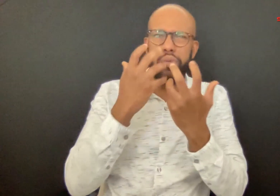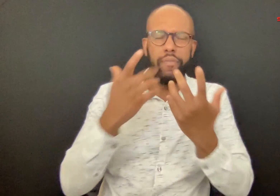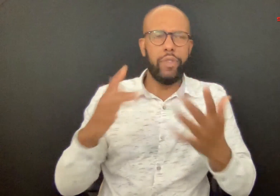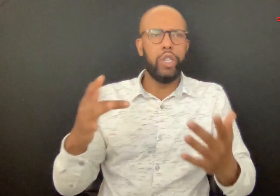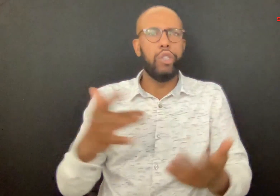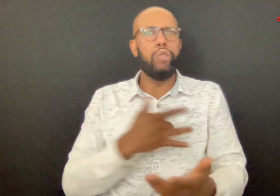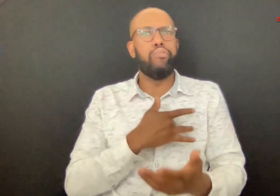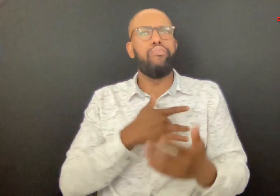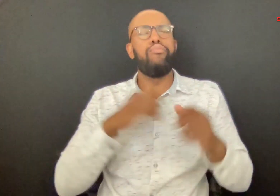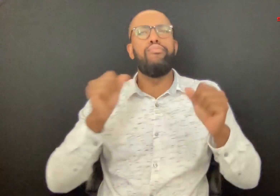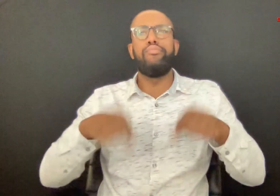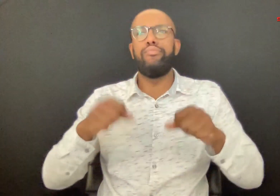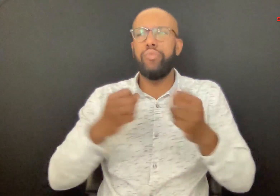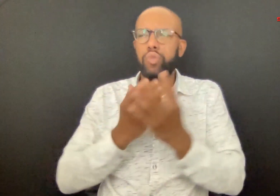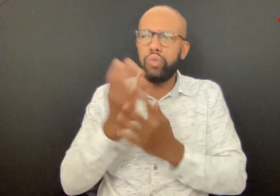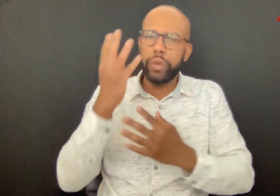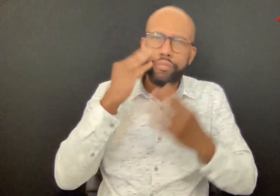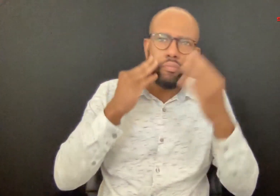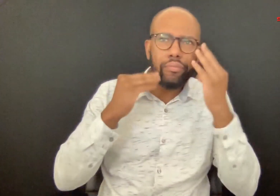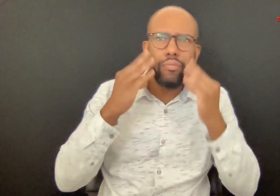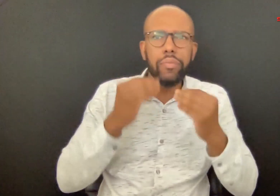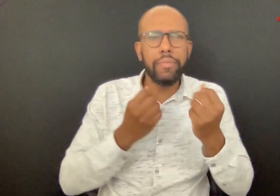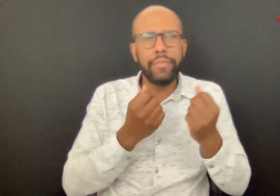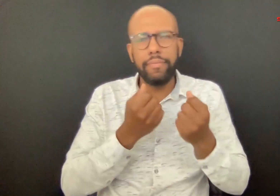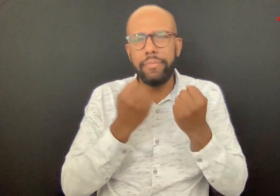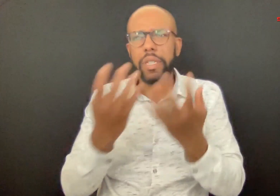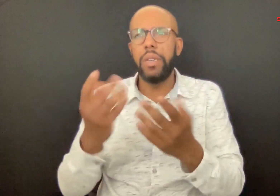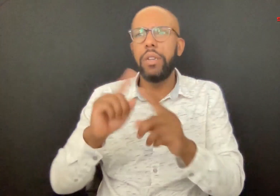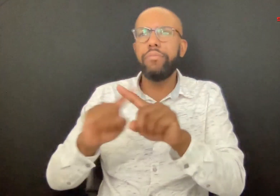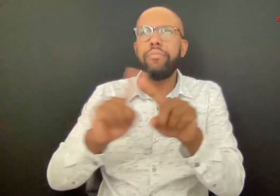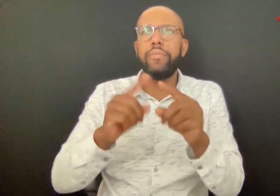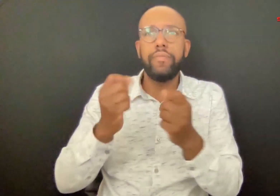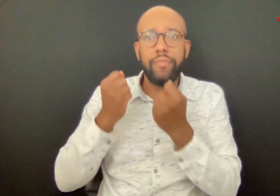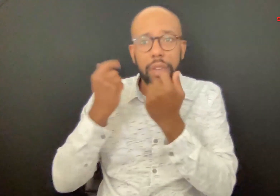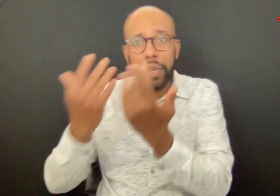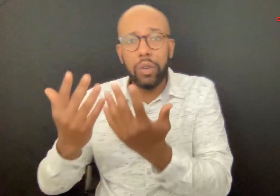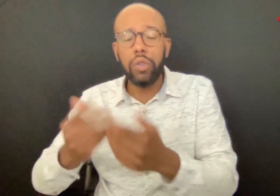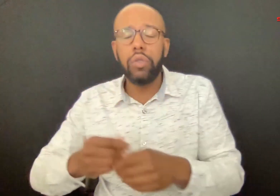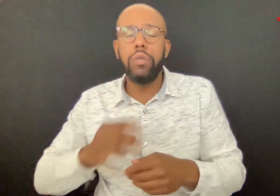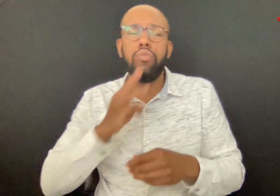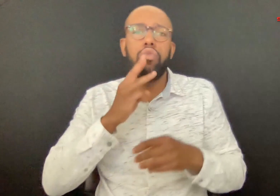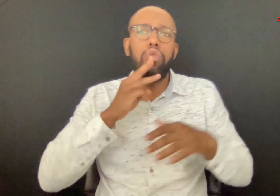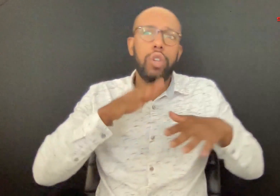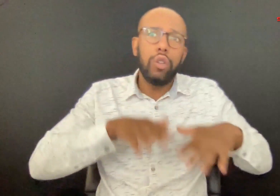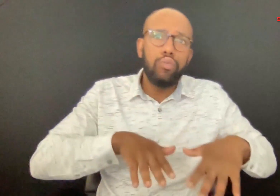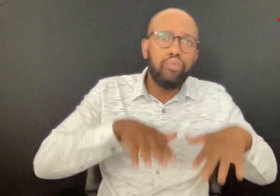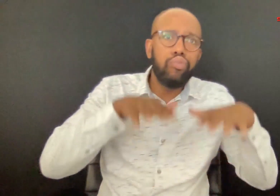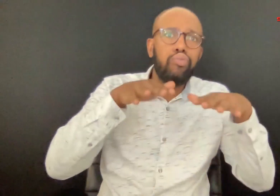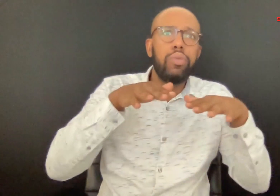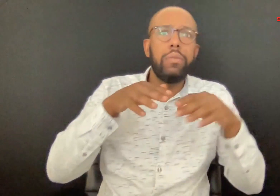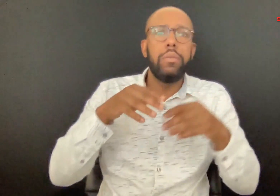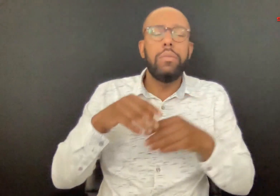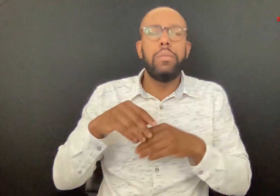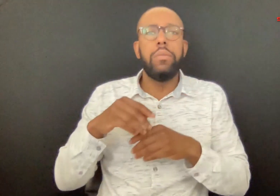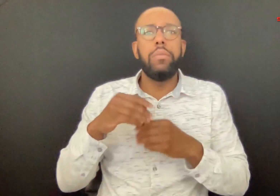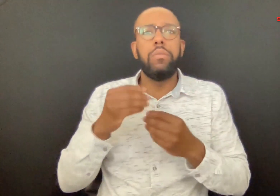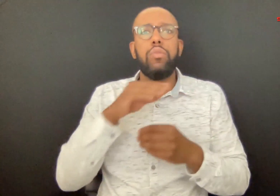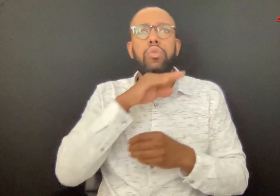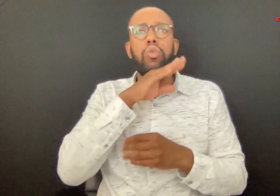the fury of mother nature is being felt in the form of fires floods and mudslides